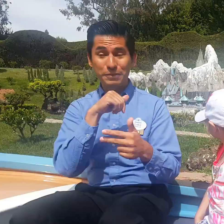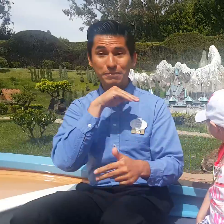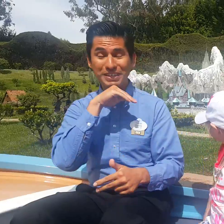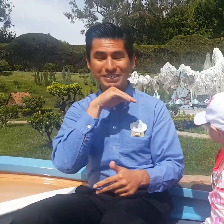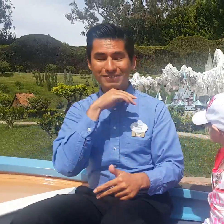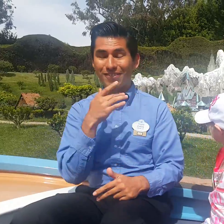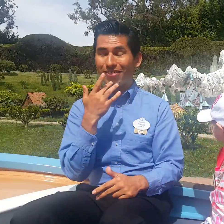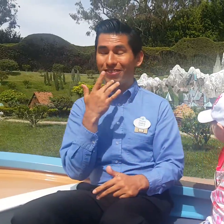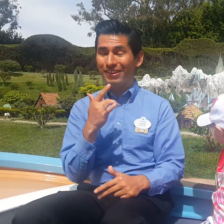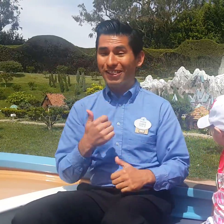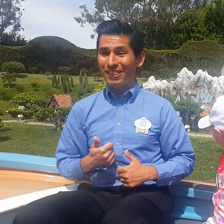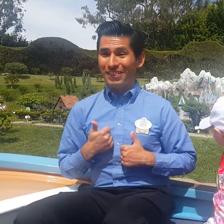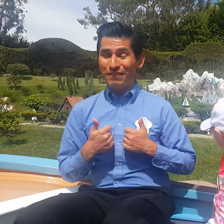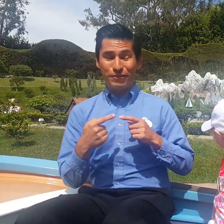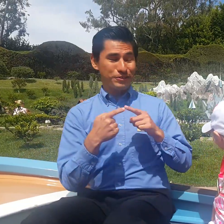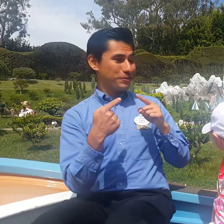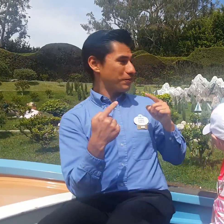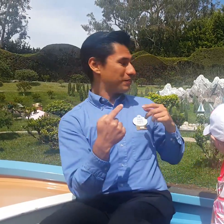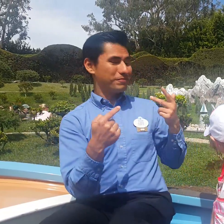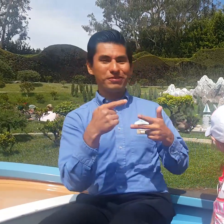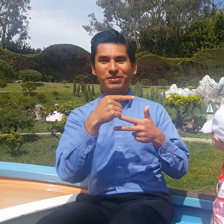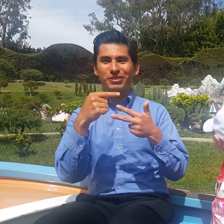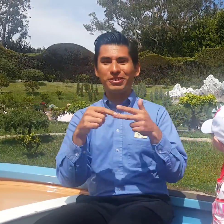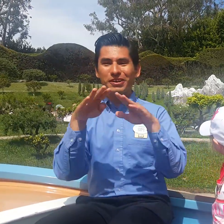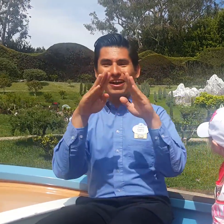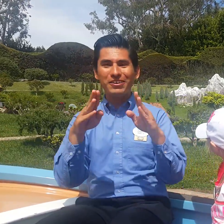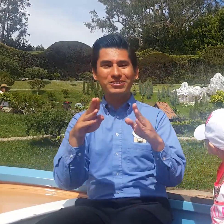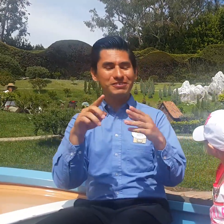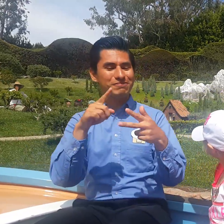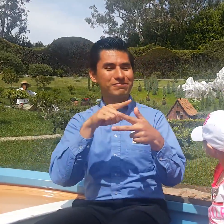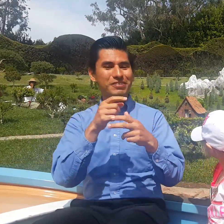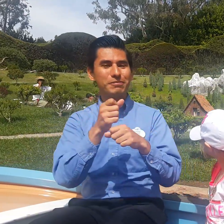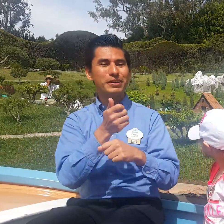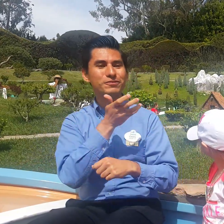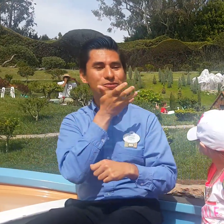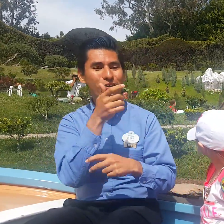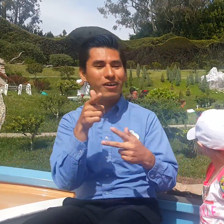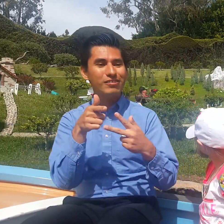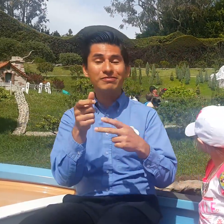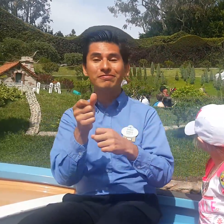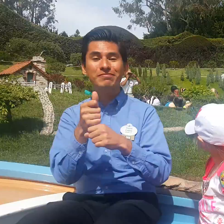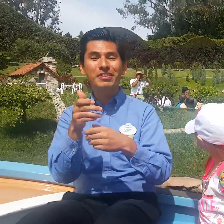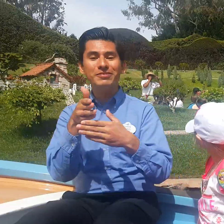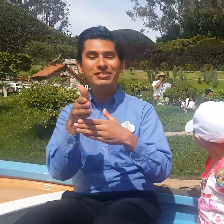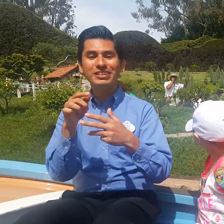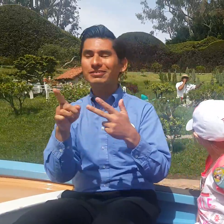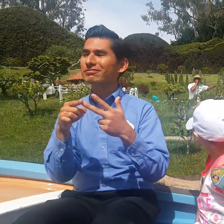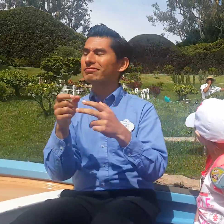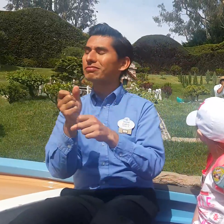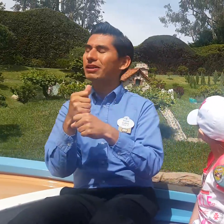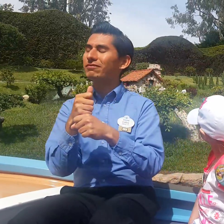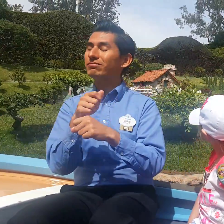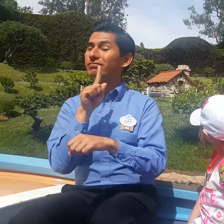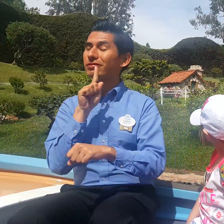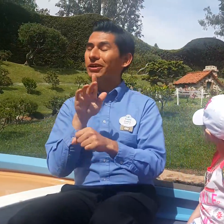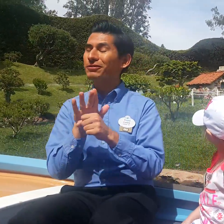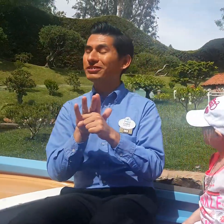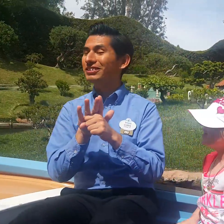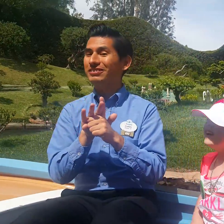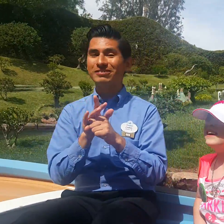live across the way there in the three small houses. One is made of straw, one is made of sticks, and one is made of guaranteed wolf-proof bricks.